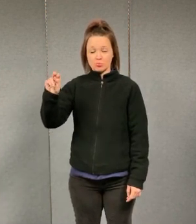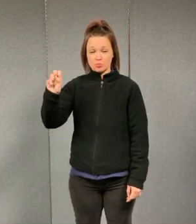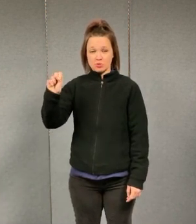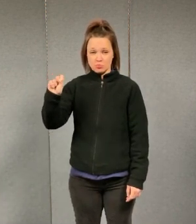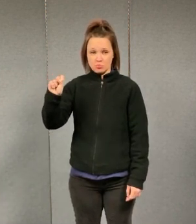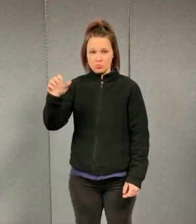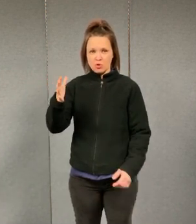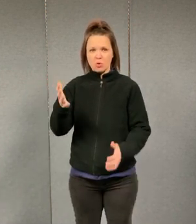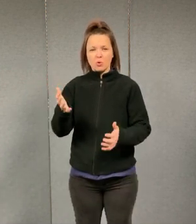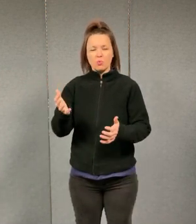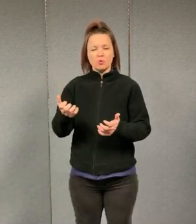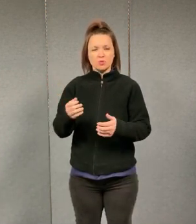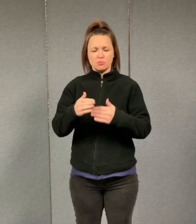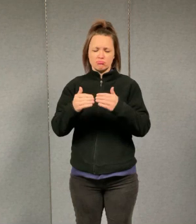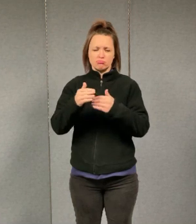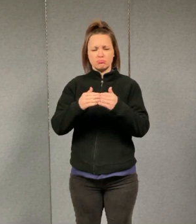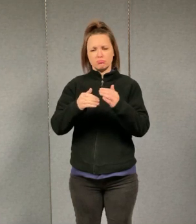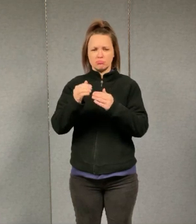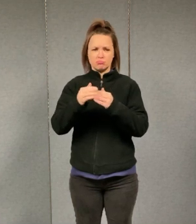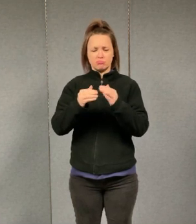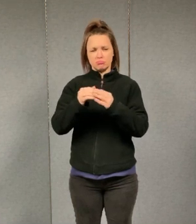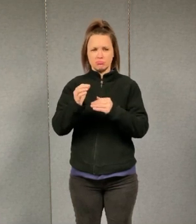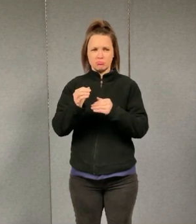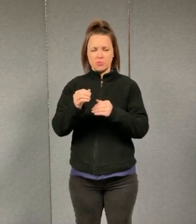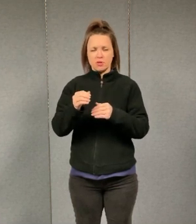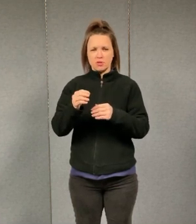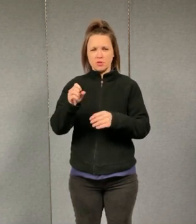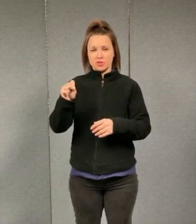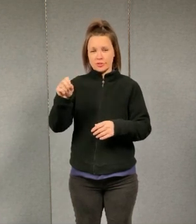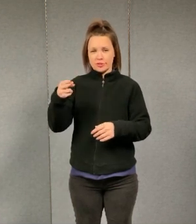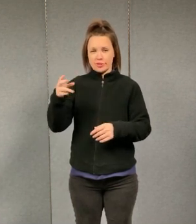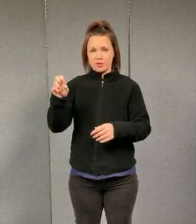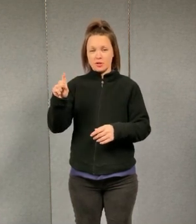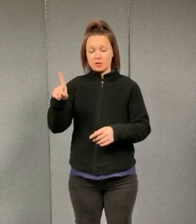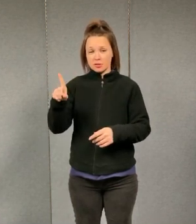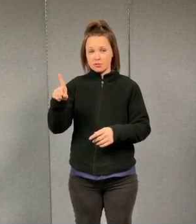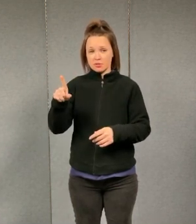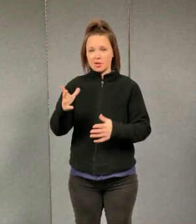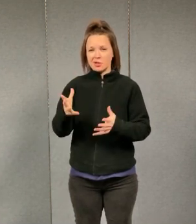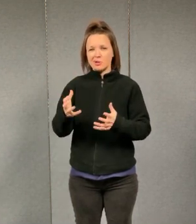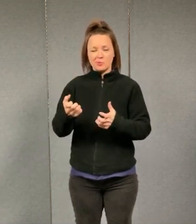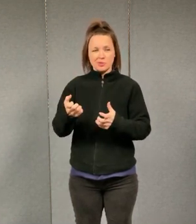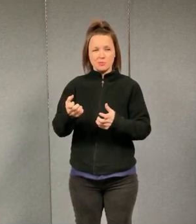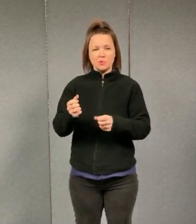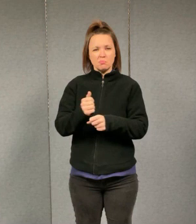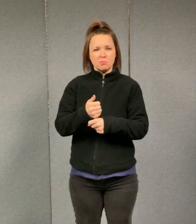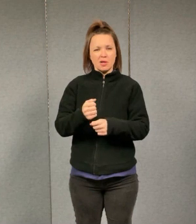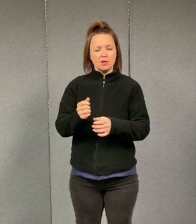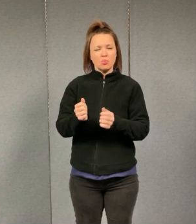he wants the walls and the roof of his shed to be made out of plywood. And he